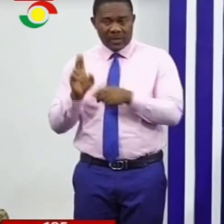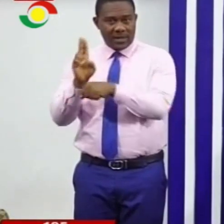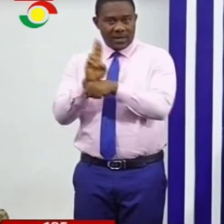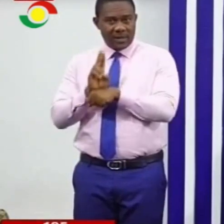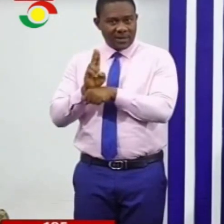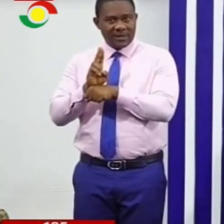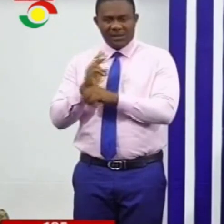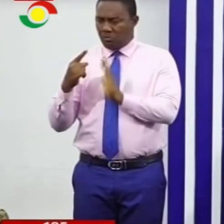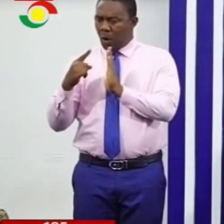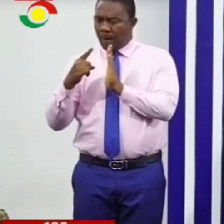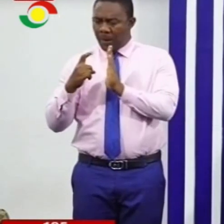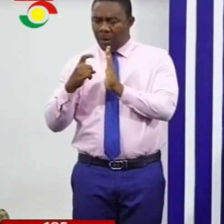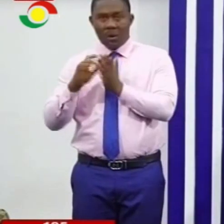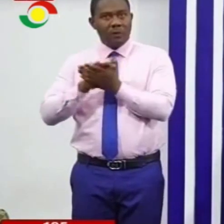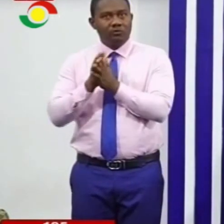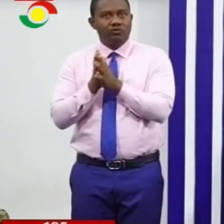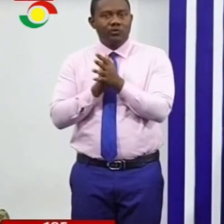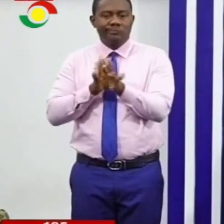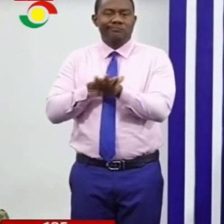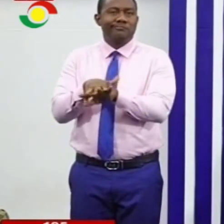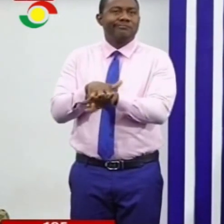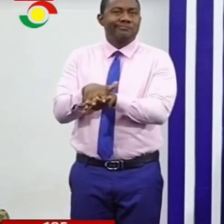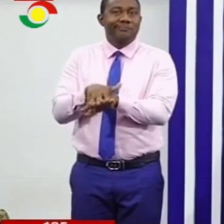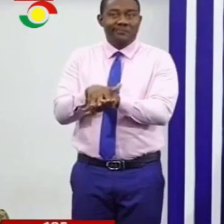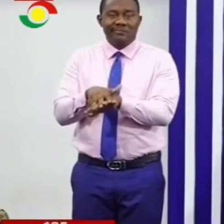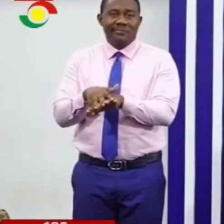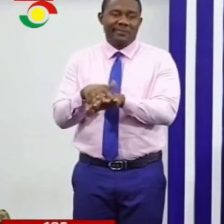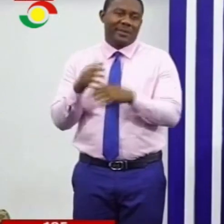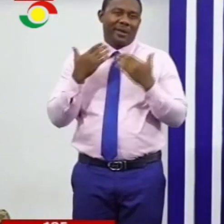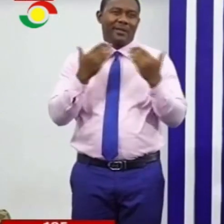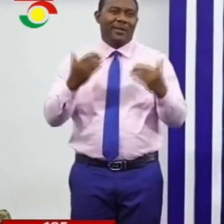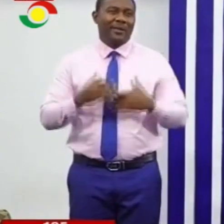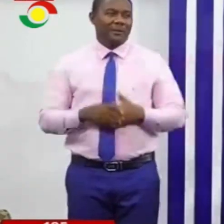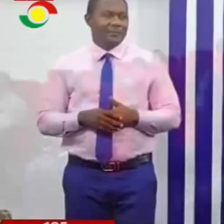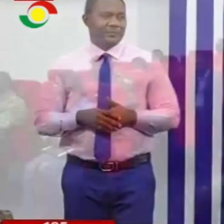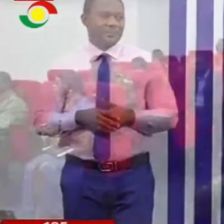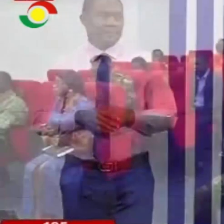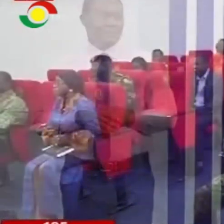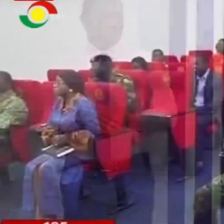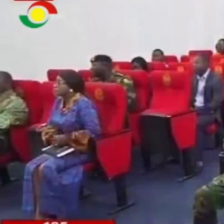his sanitizers as well. Thank you.